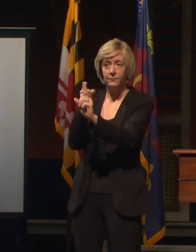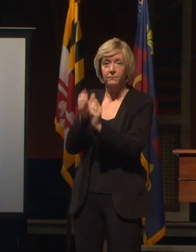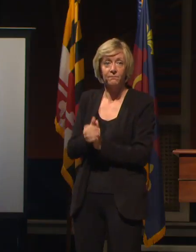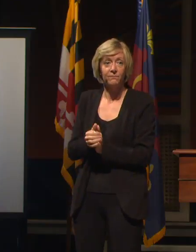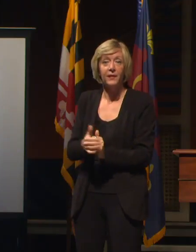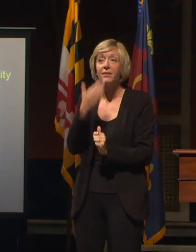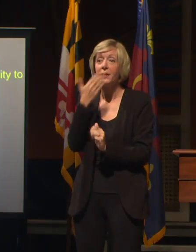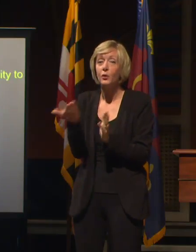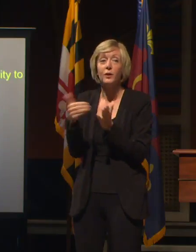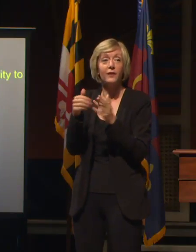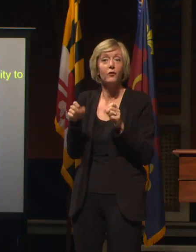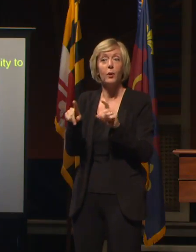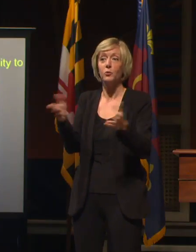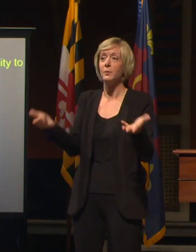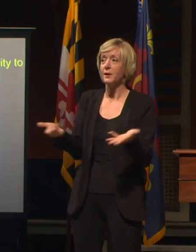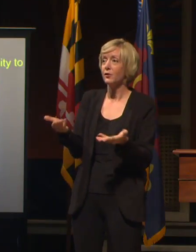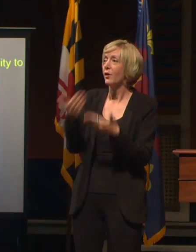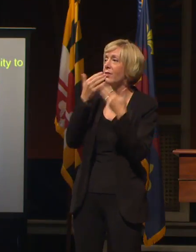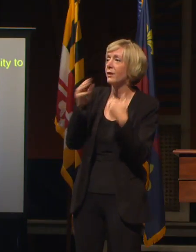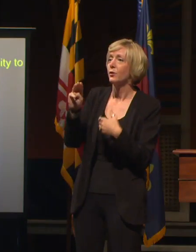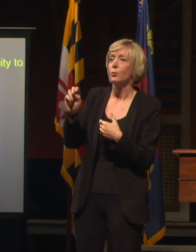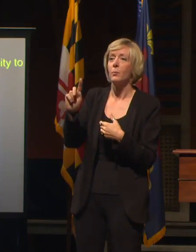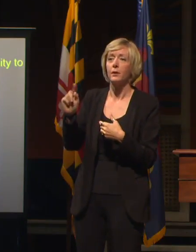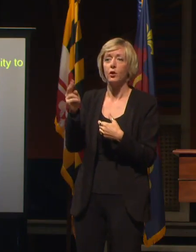here. Thank you, Montgomery County.